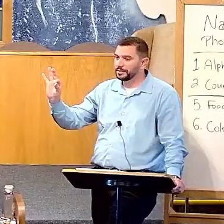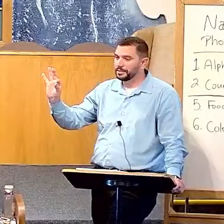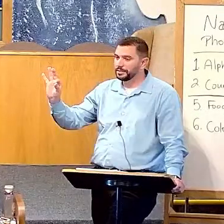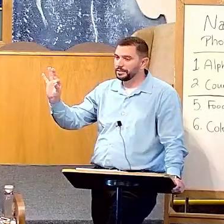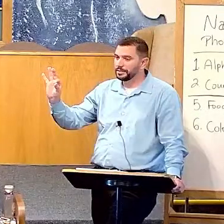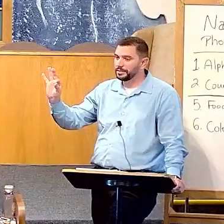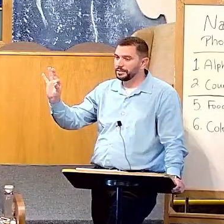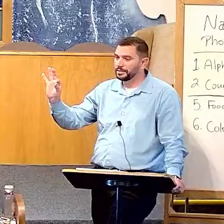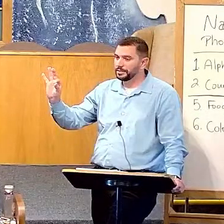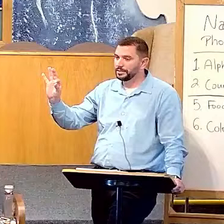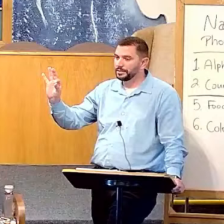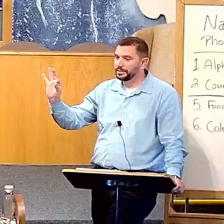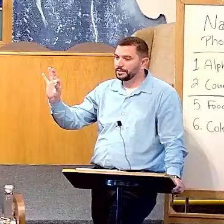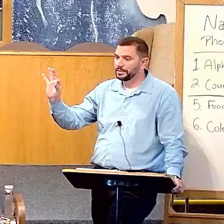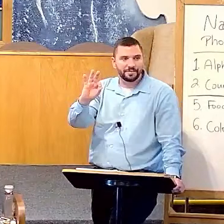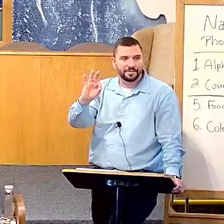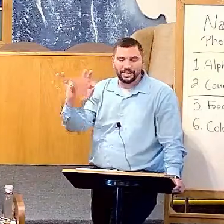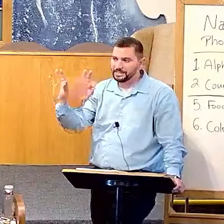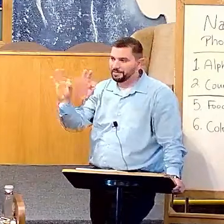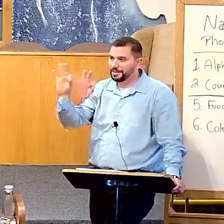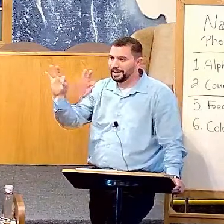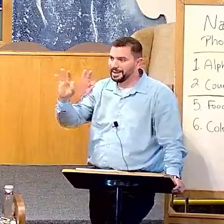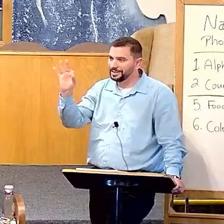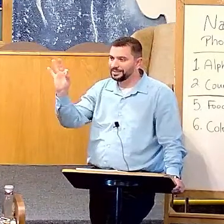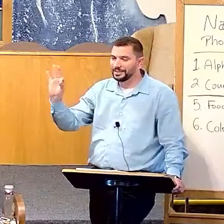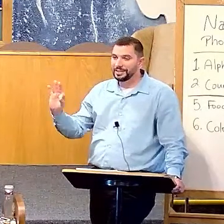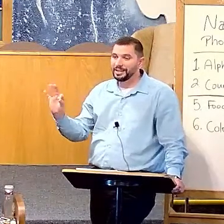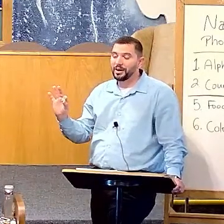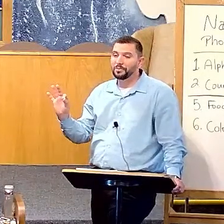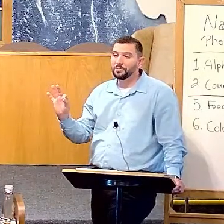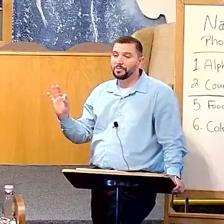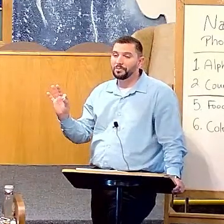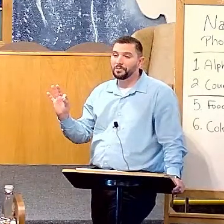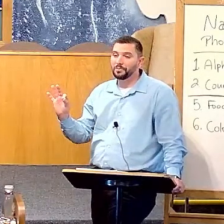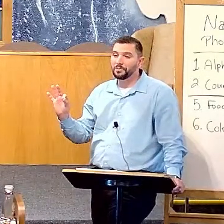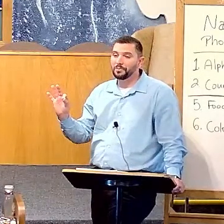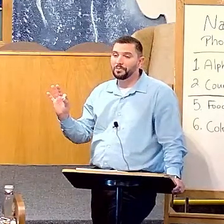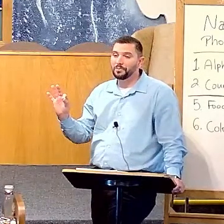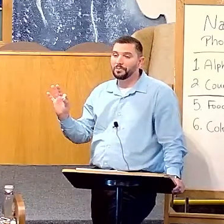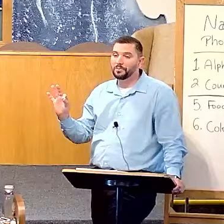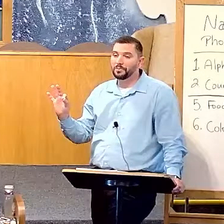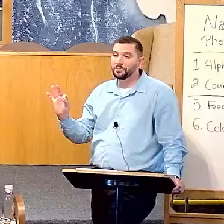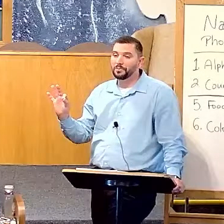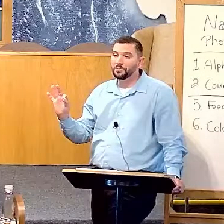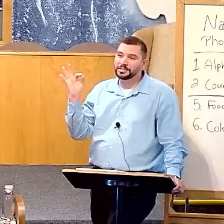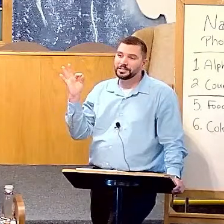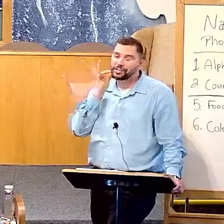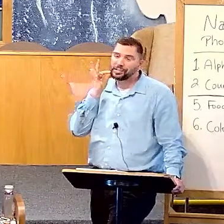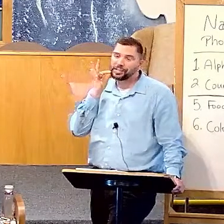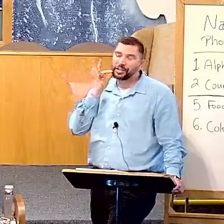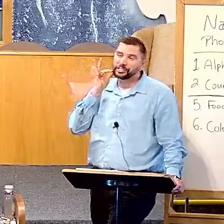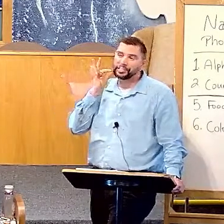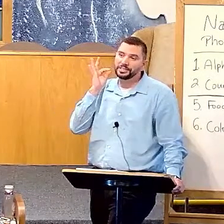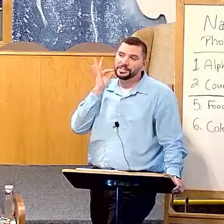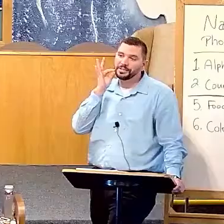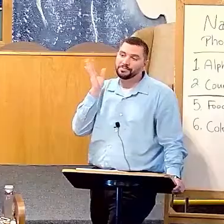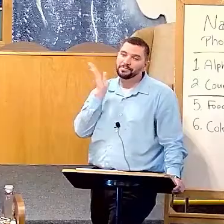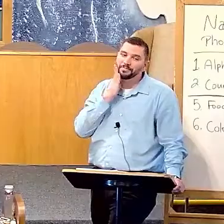You're just gonna make an F, and it's gonna fly. Now mosquito, flies. You actually smack